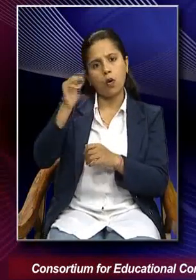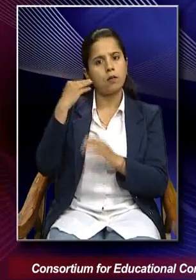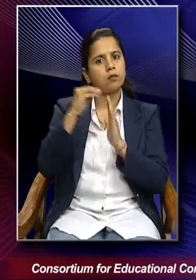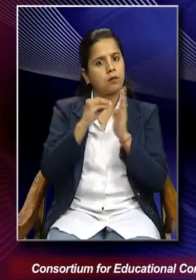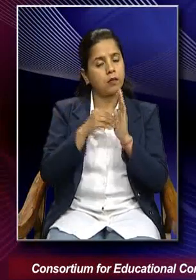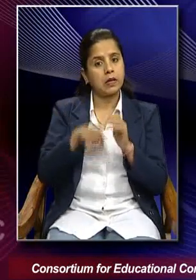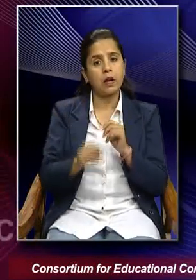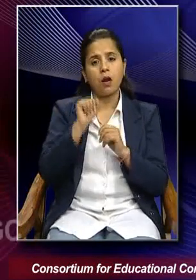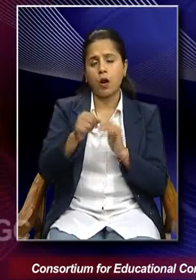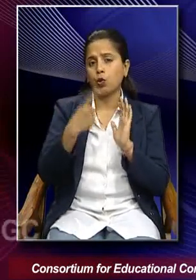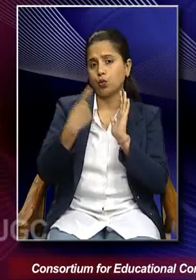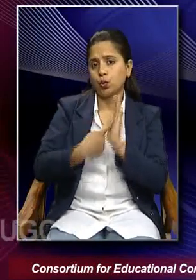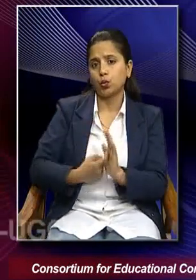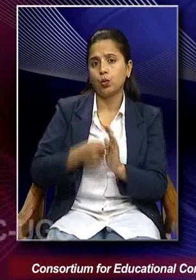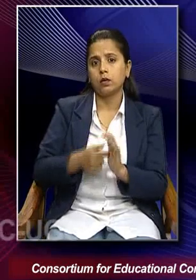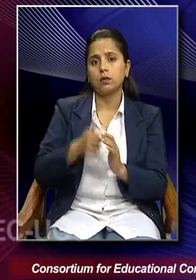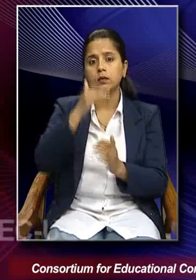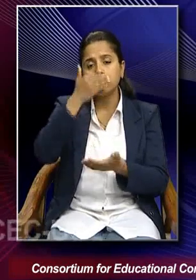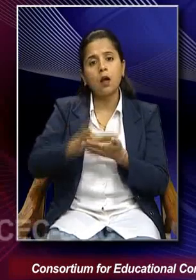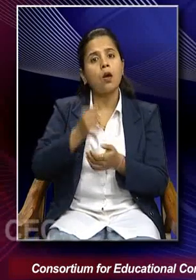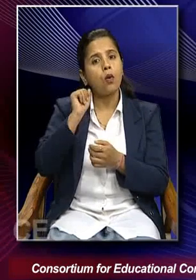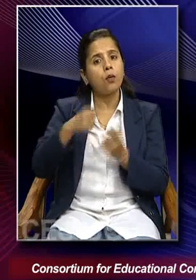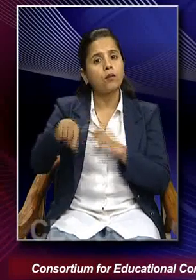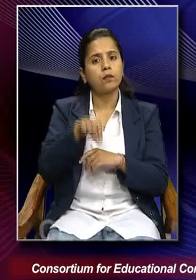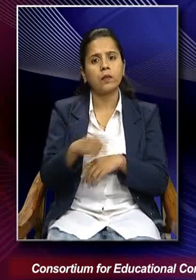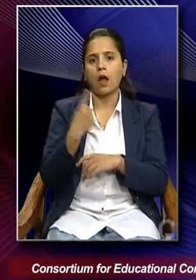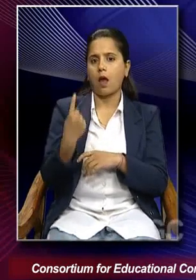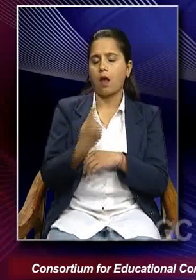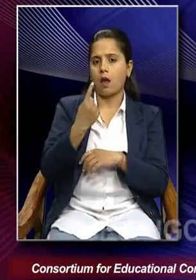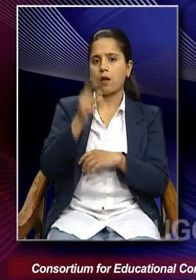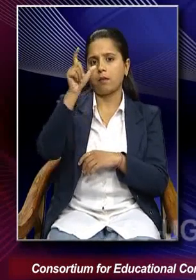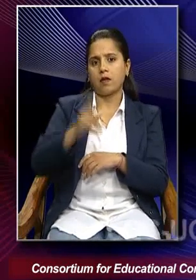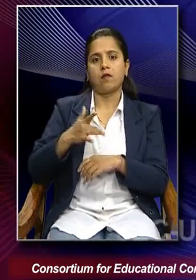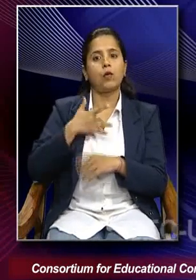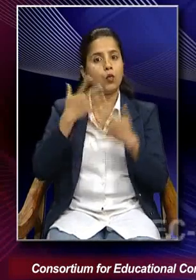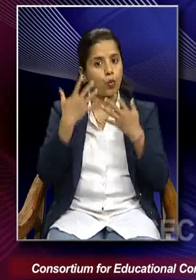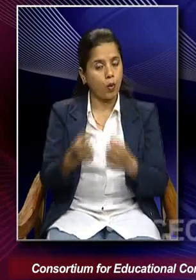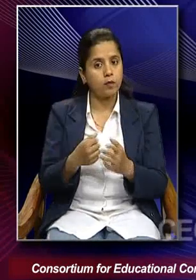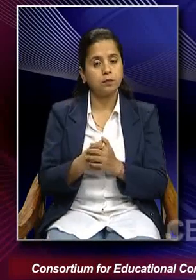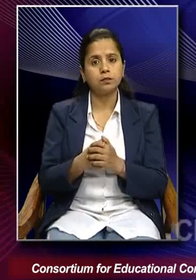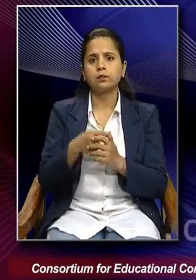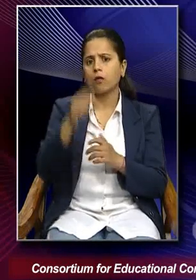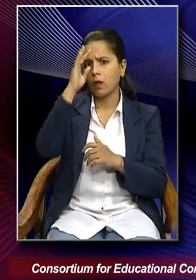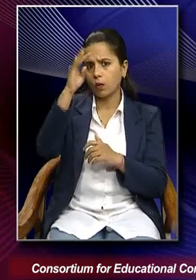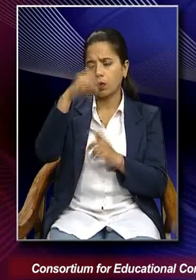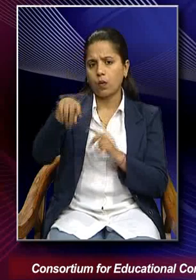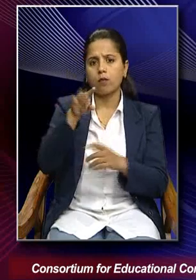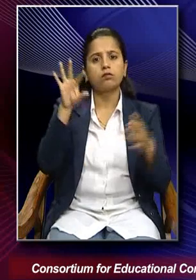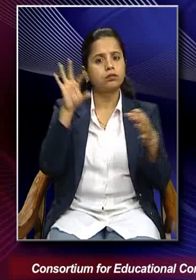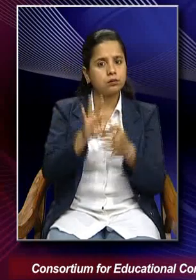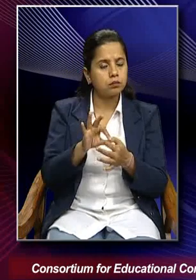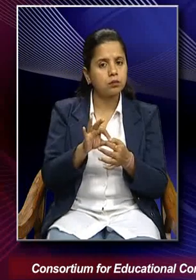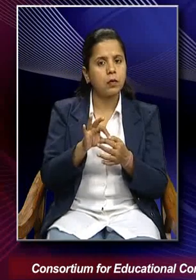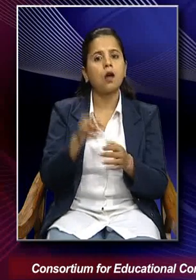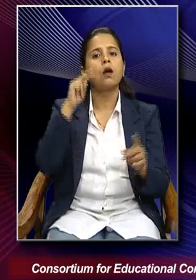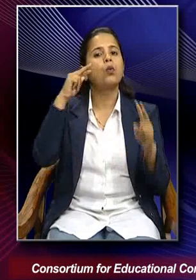chief doctrines of Jainism are Anekantvad, which is the theory of relative point